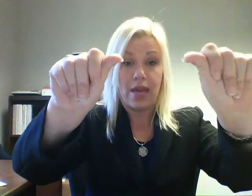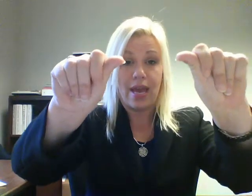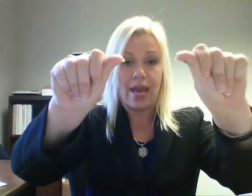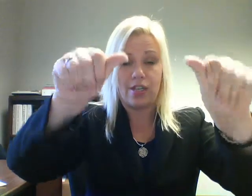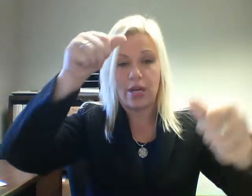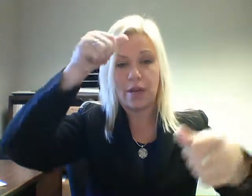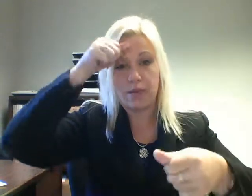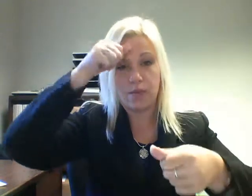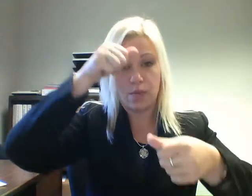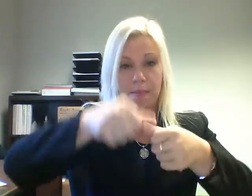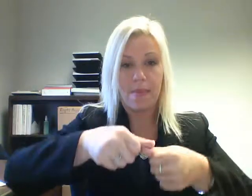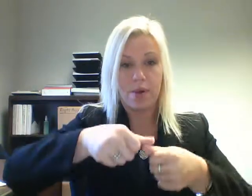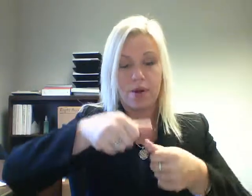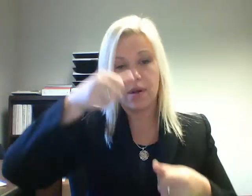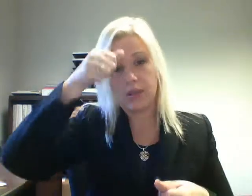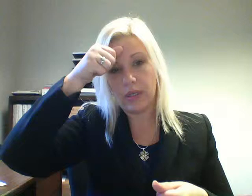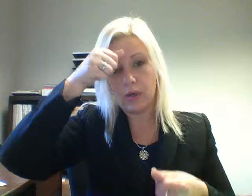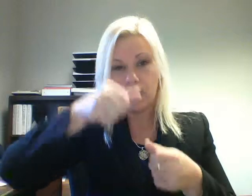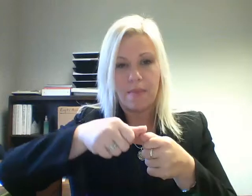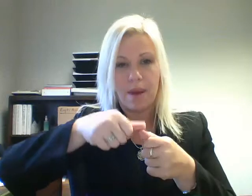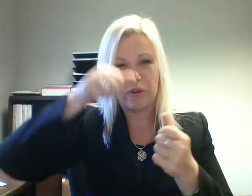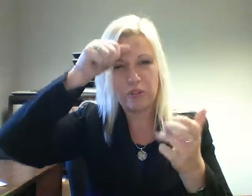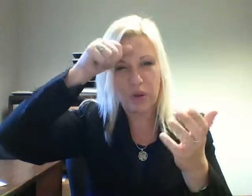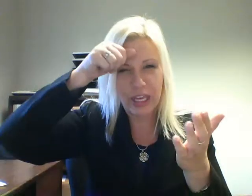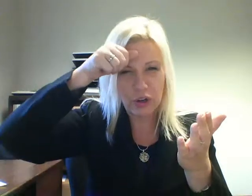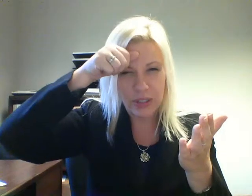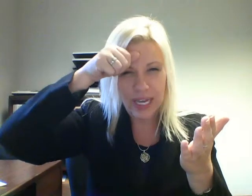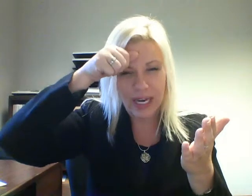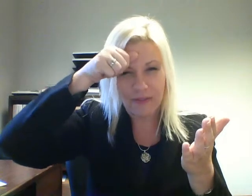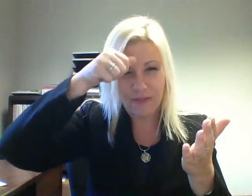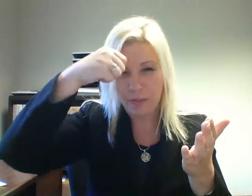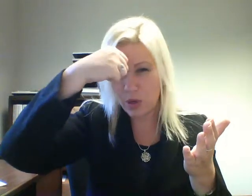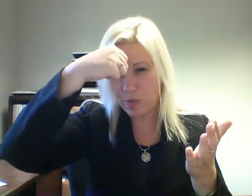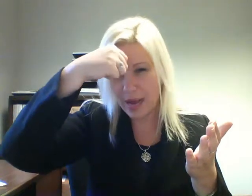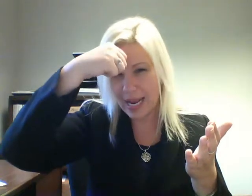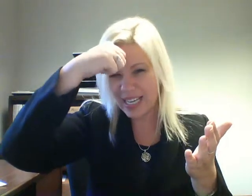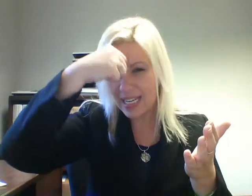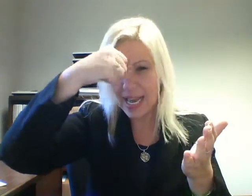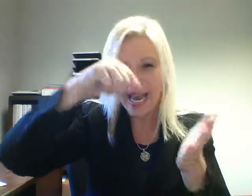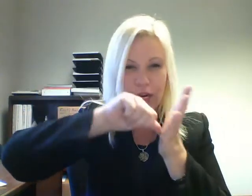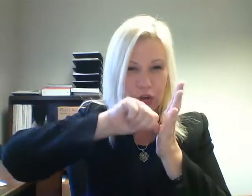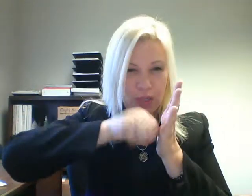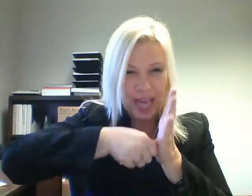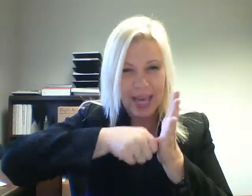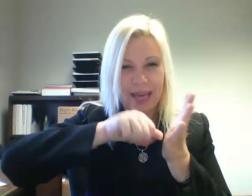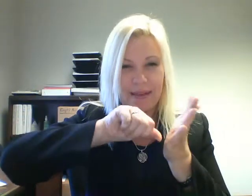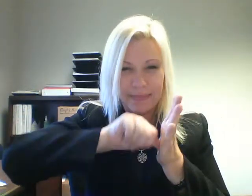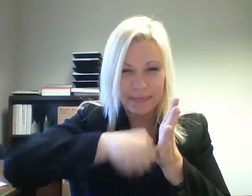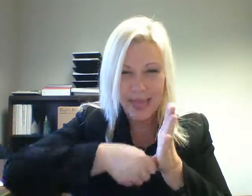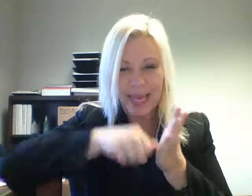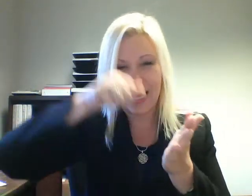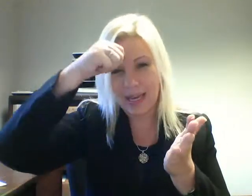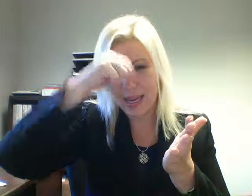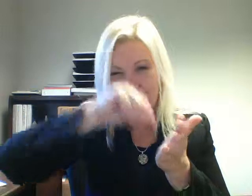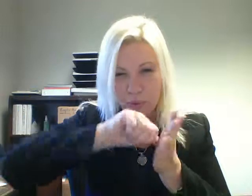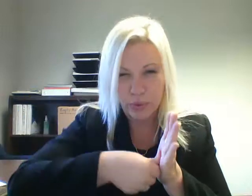A hand shapes. Remember. So like you're taking it from your brain and you're like making an